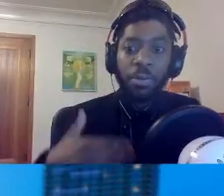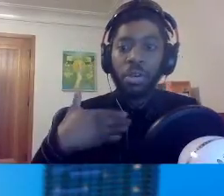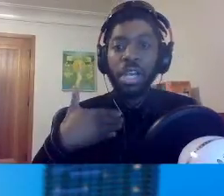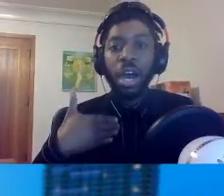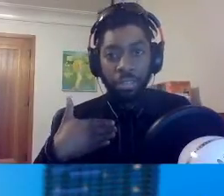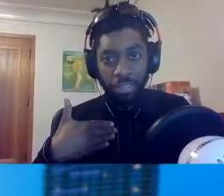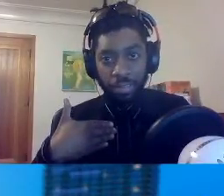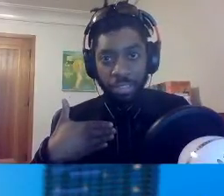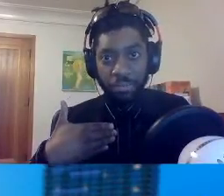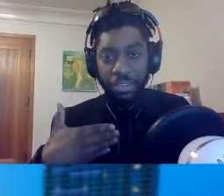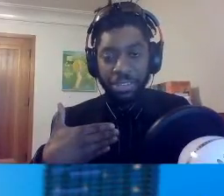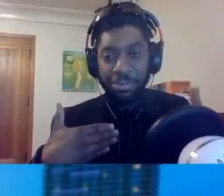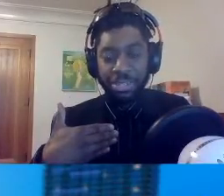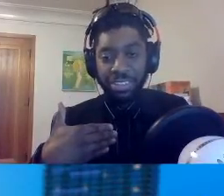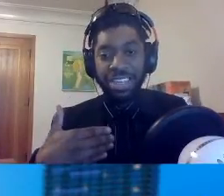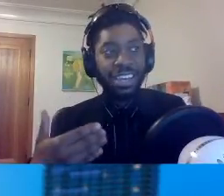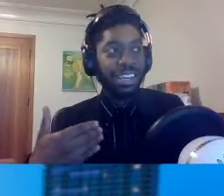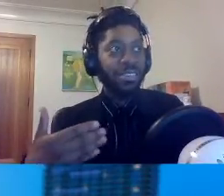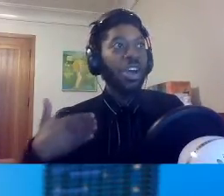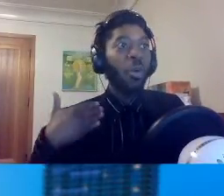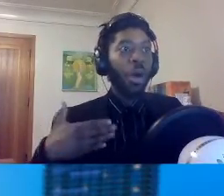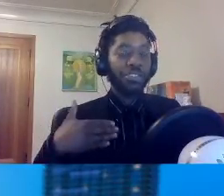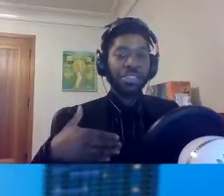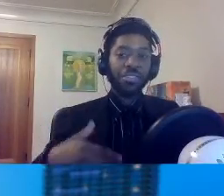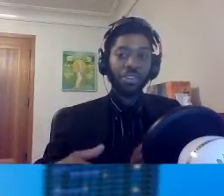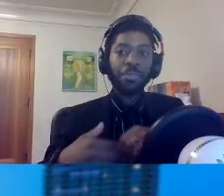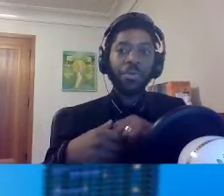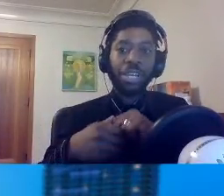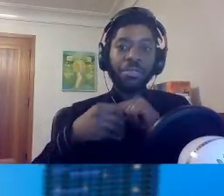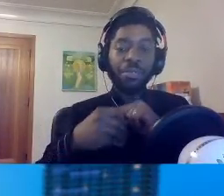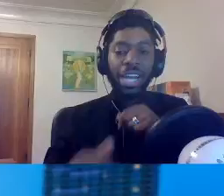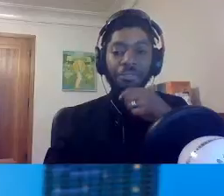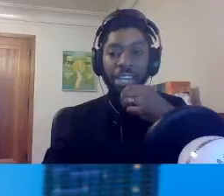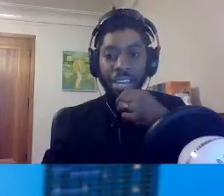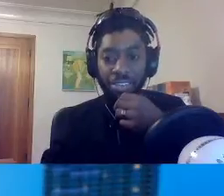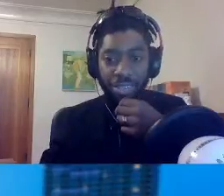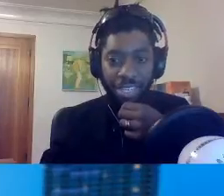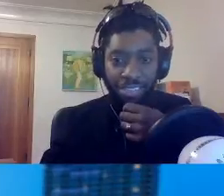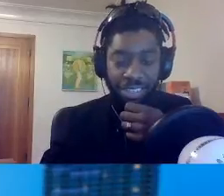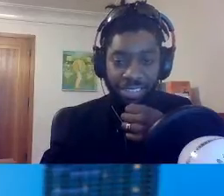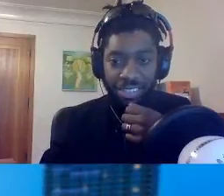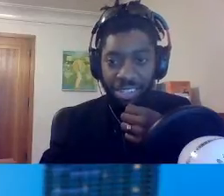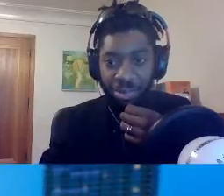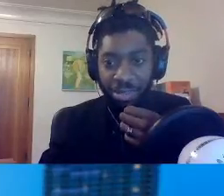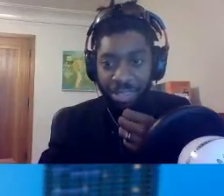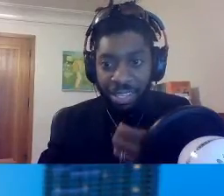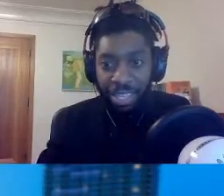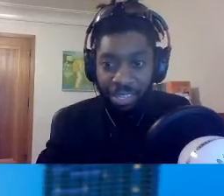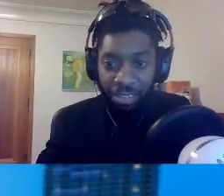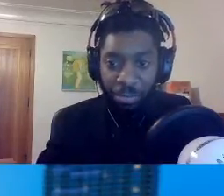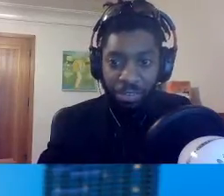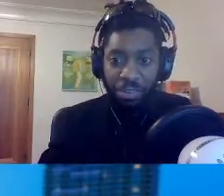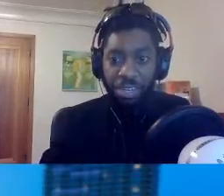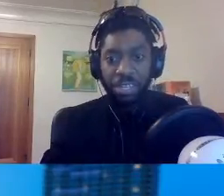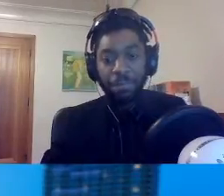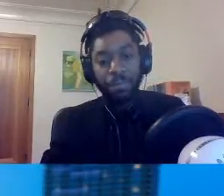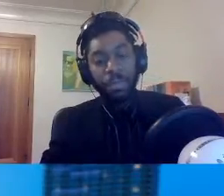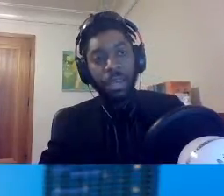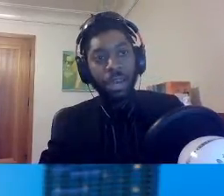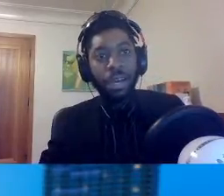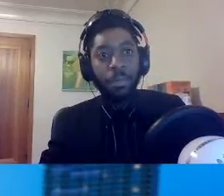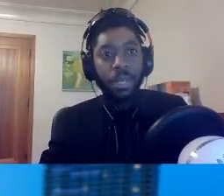Obviously won't be joining us specifically. We're just kind of watching the stream and we're going to live react to it as things go. Hey, Sin, what's going